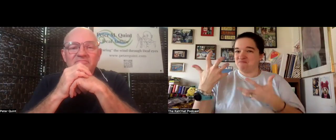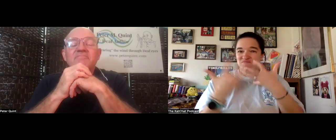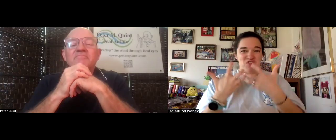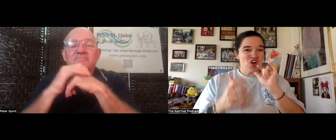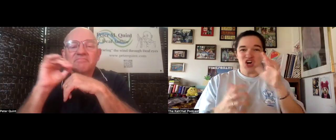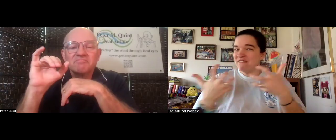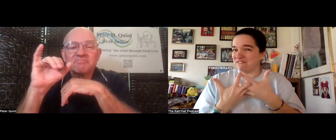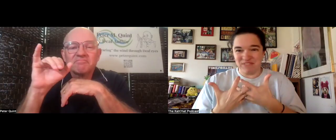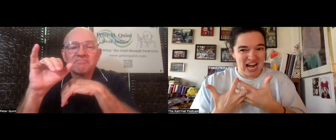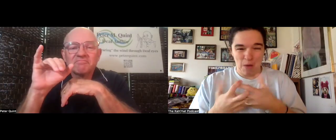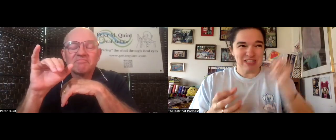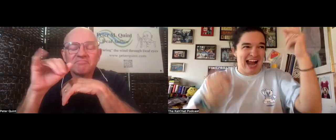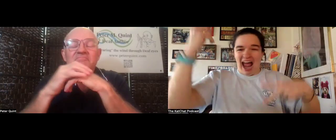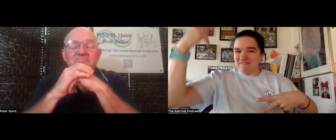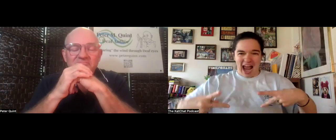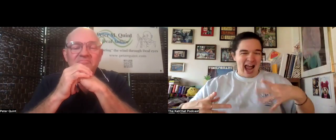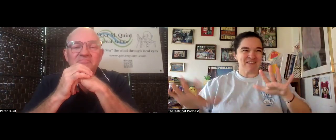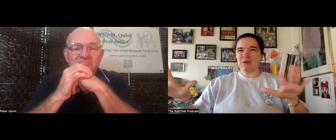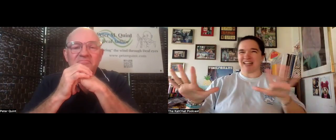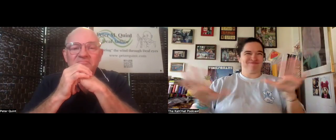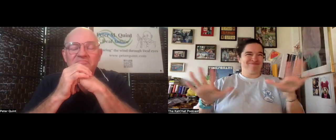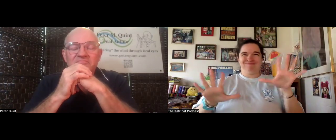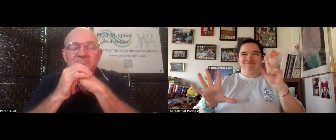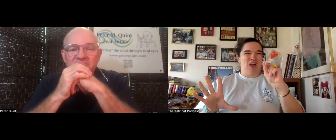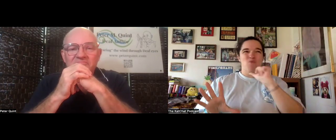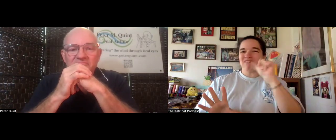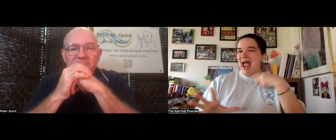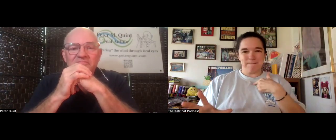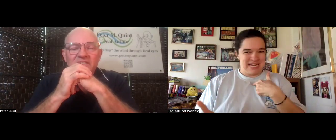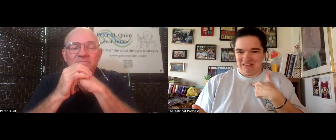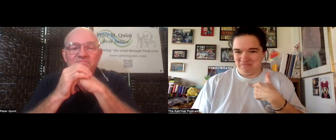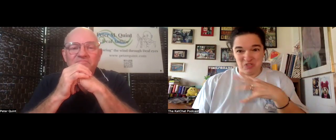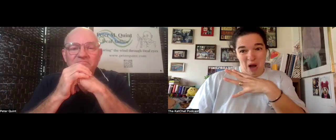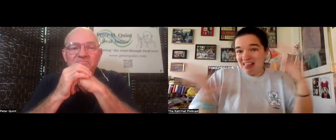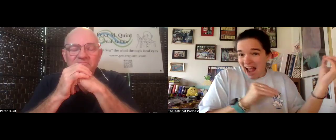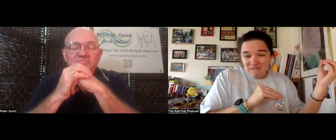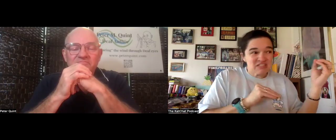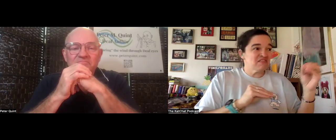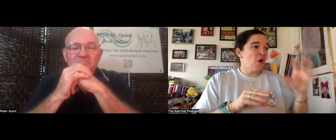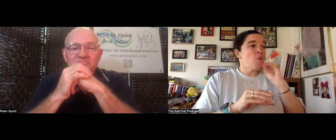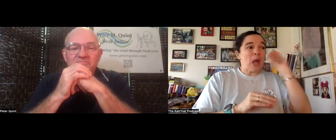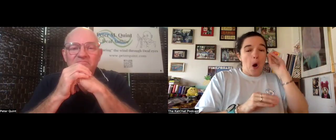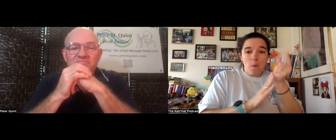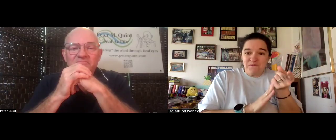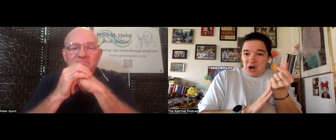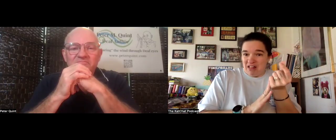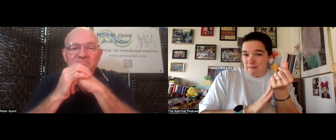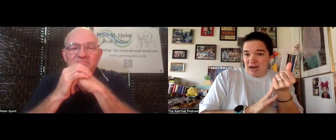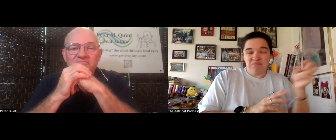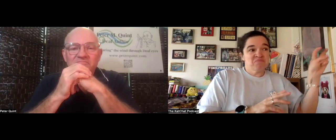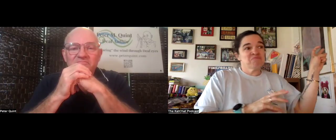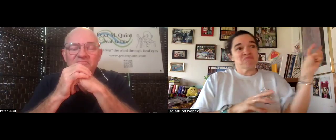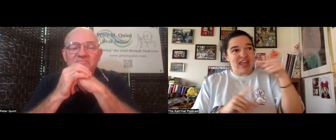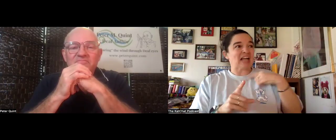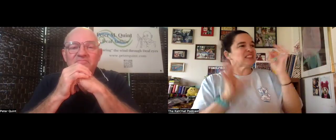me. Could have been. It was like half. I was like, no, not me. So I left, went home for a little